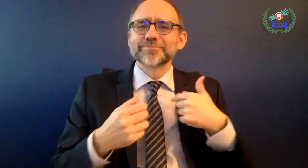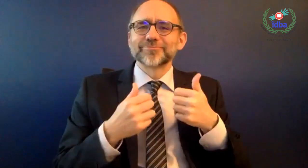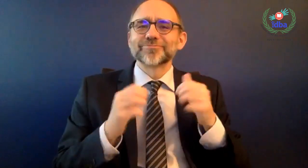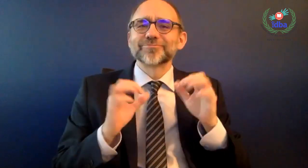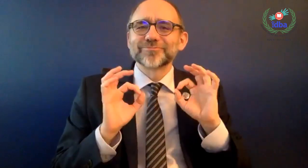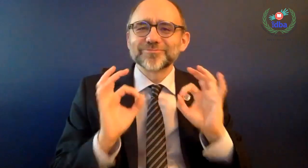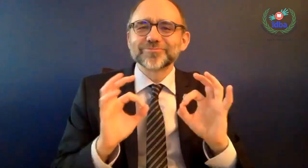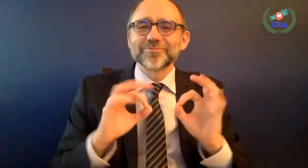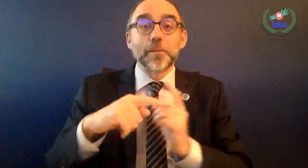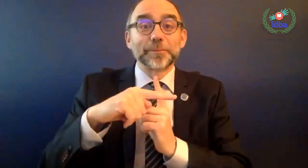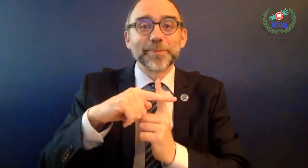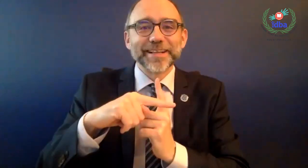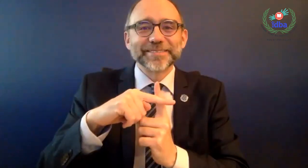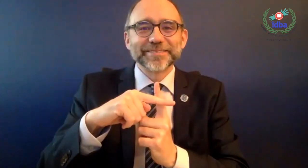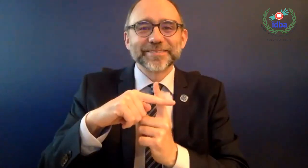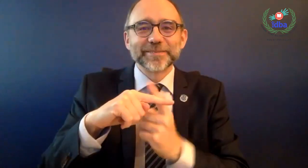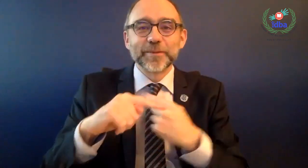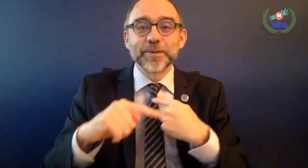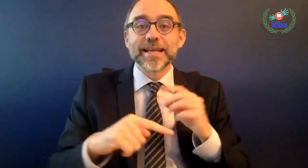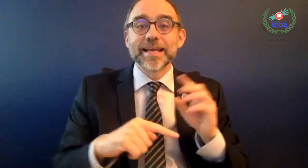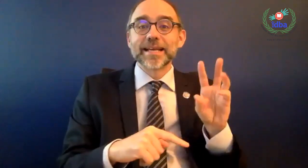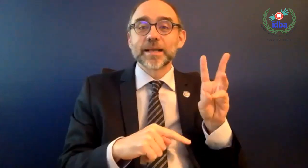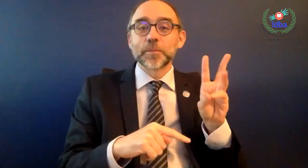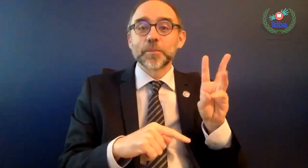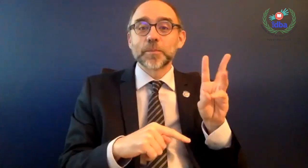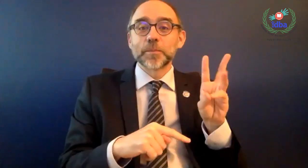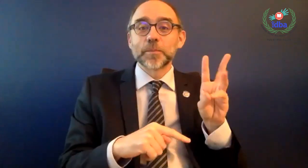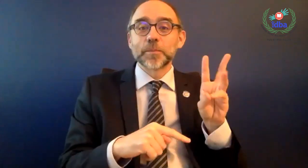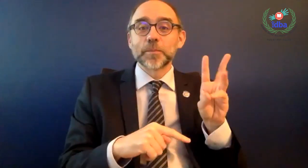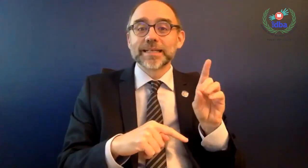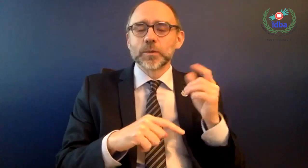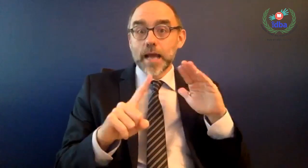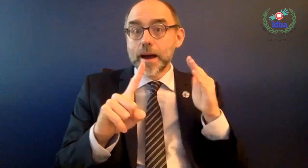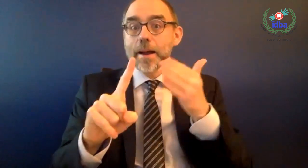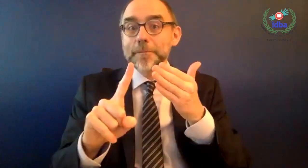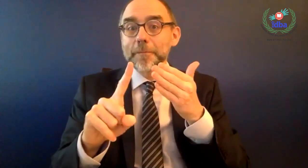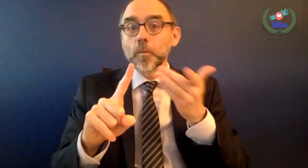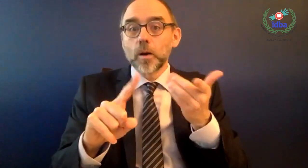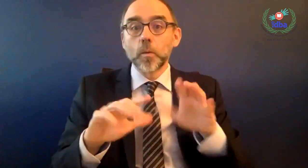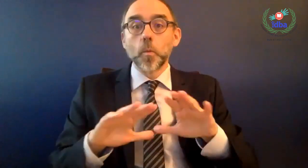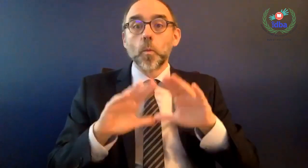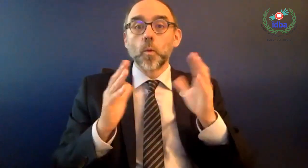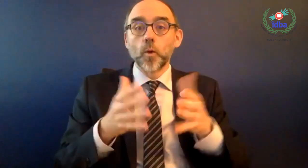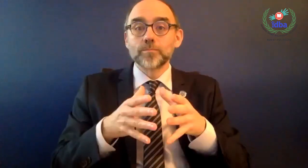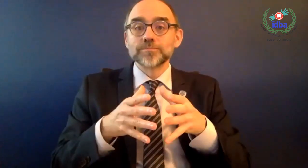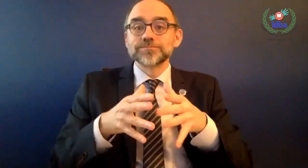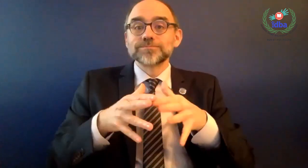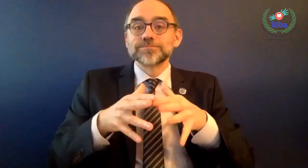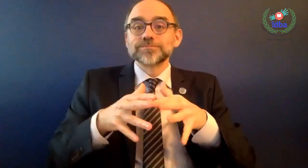the bilingual philosophy, bilingual education, and that's a positive thing which matches with World Federation of the